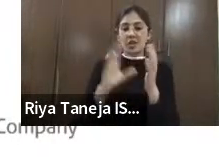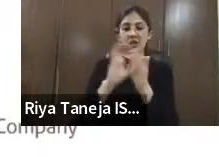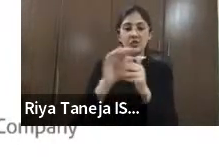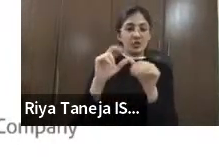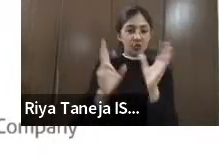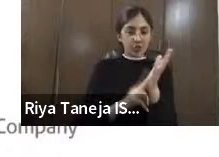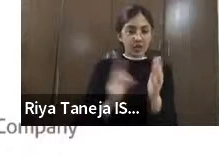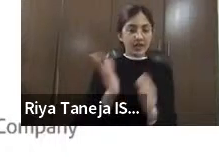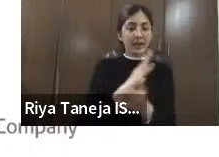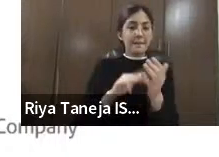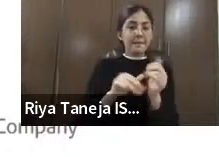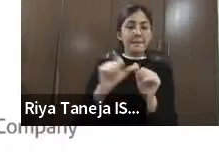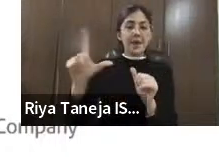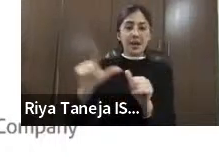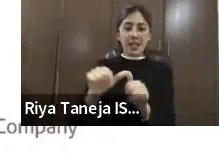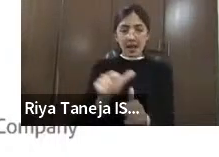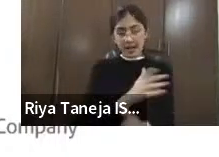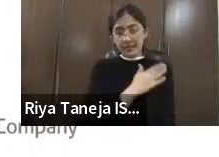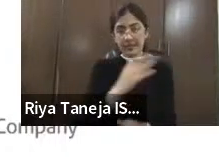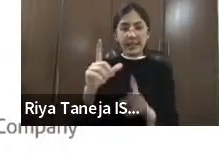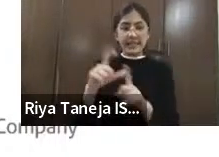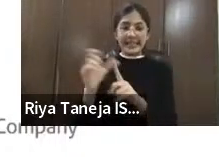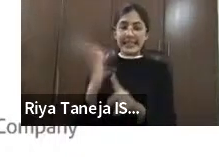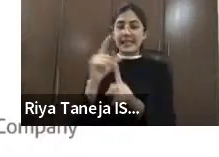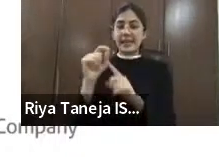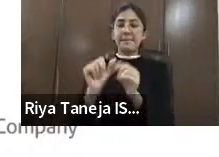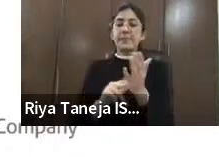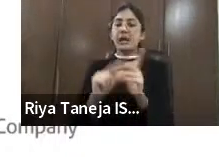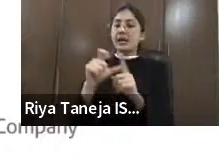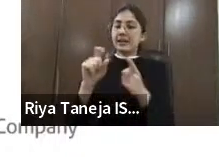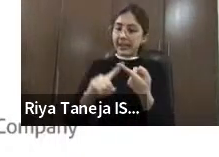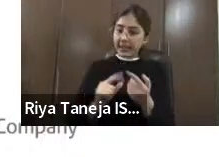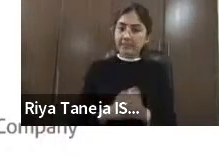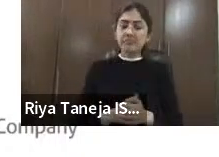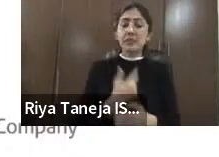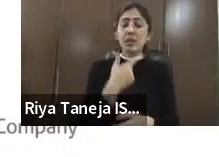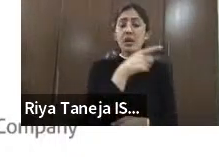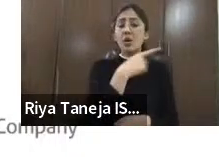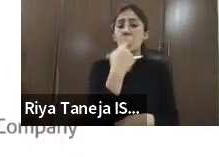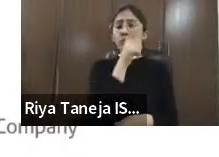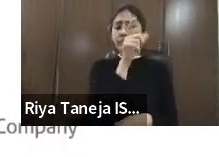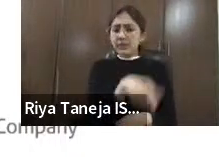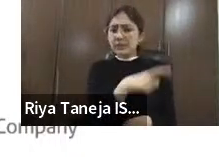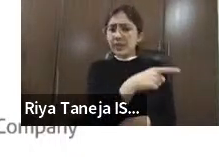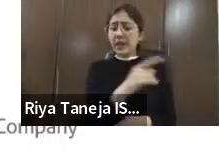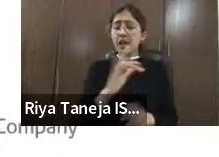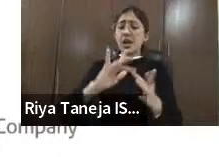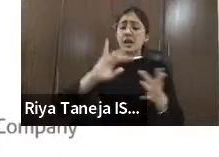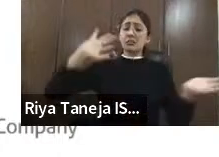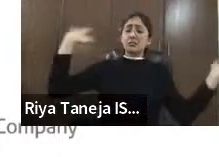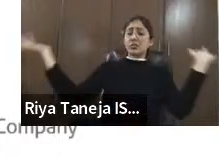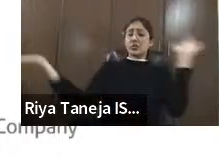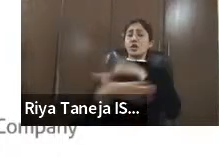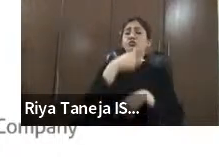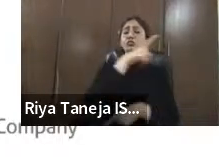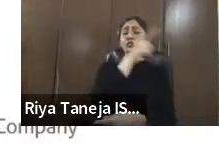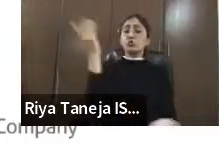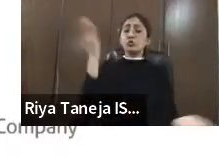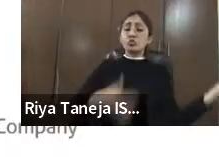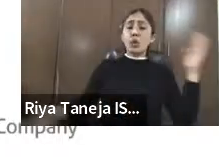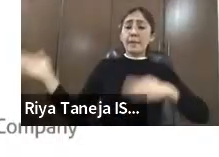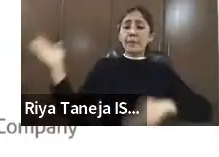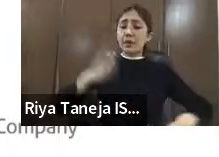D. Pandey. Kanchanmala D. Pandey is an international para swimmer with 100%